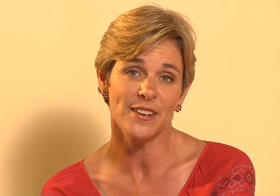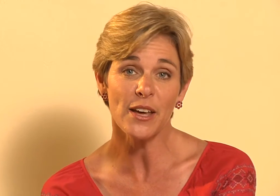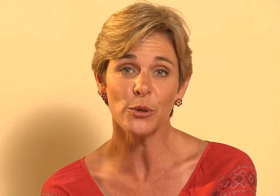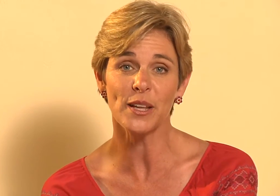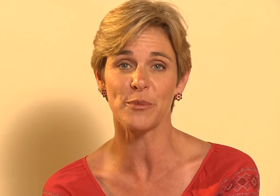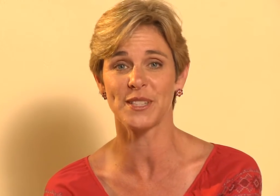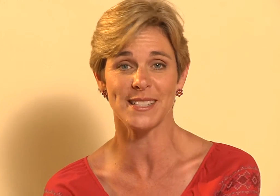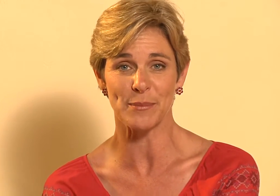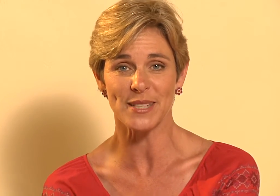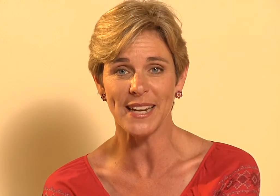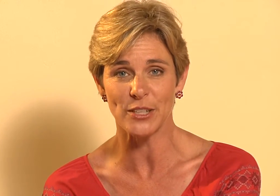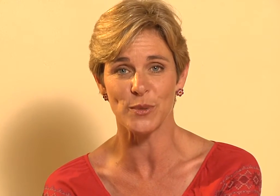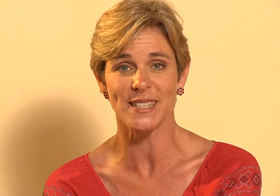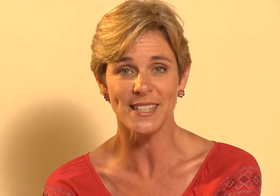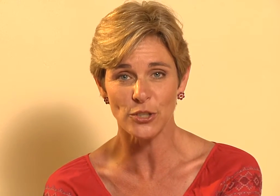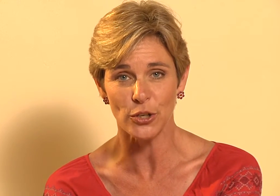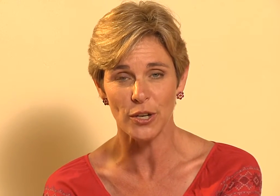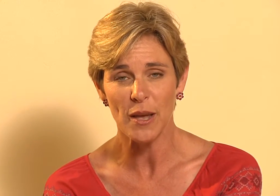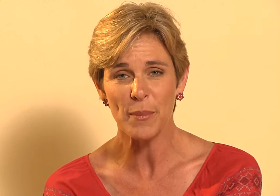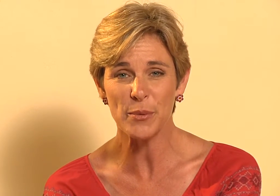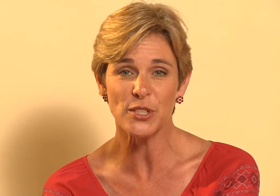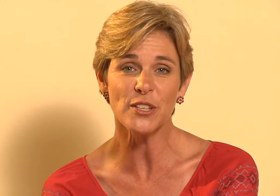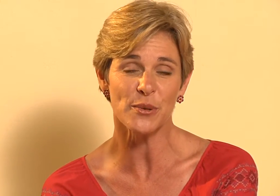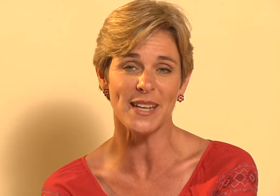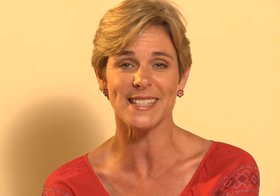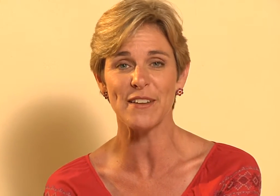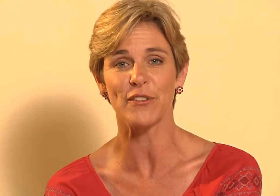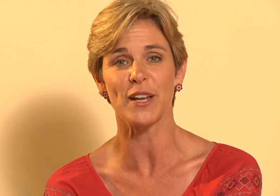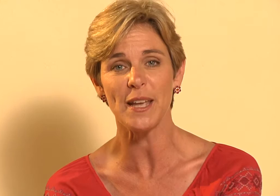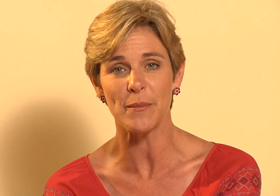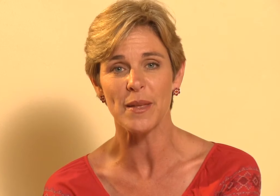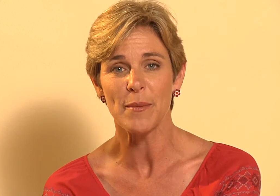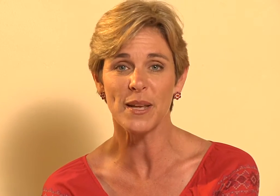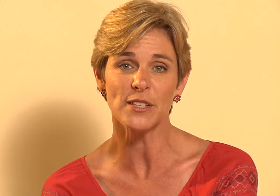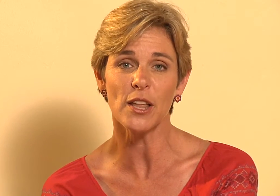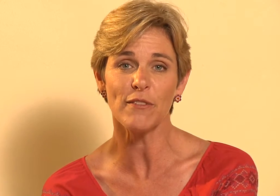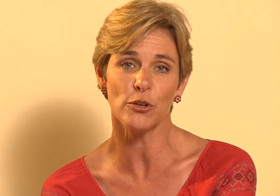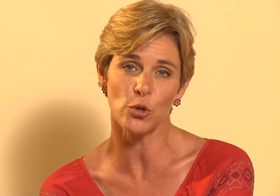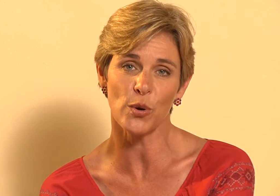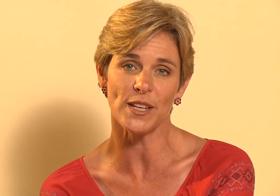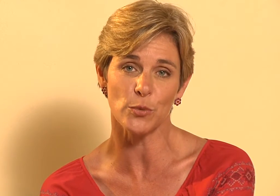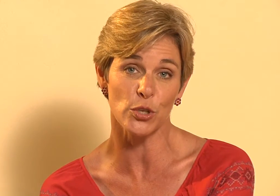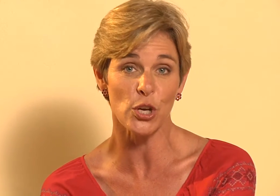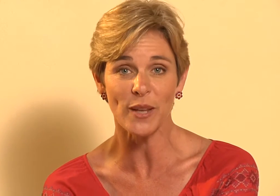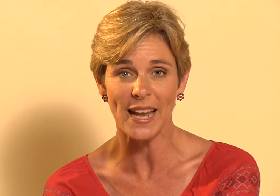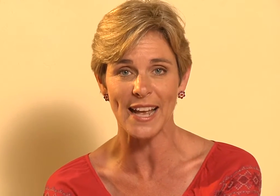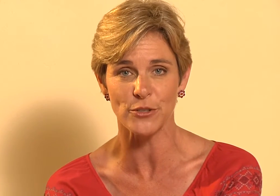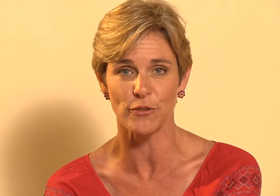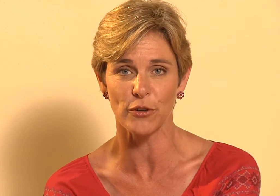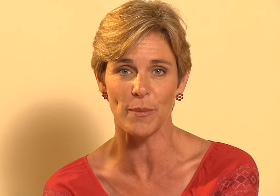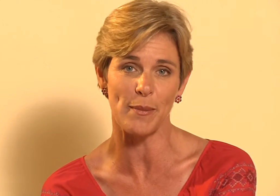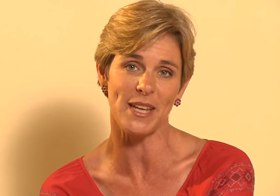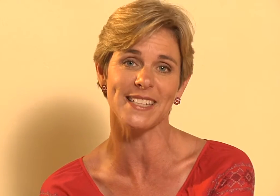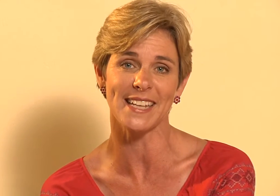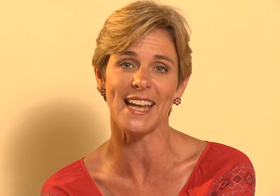Not only was this upsetting to his sister, but it was also not safe for him because a lot of her toys were a choking hazard for a baby his